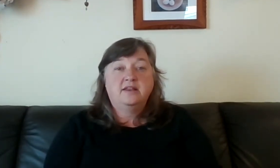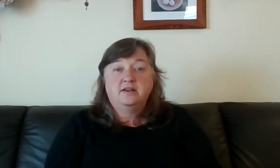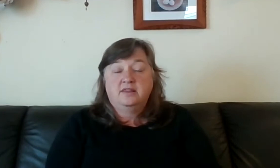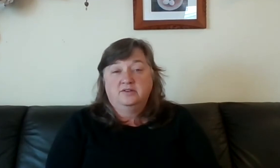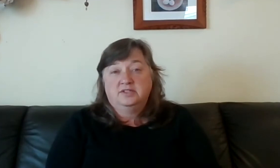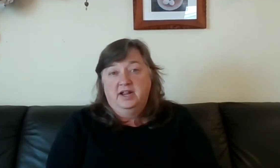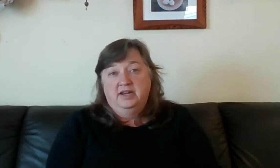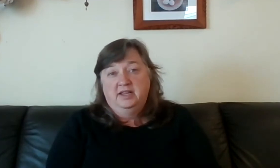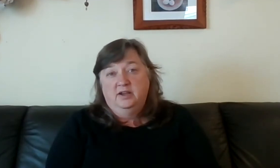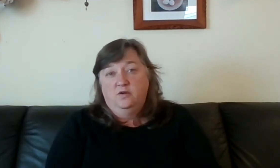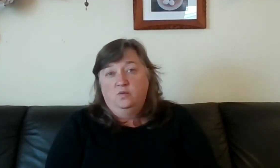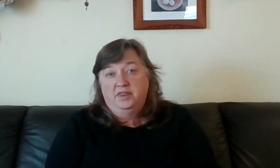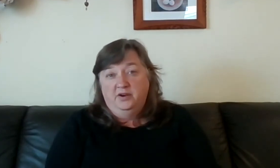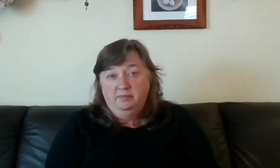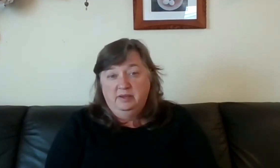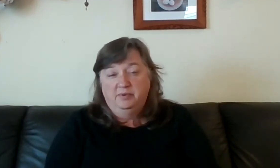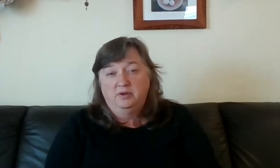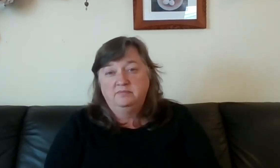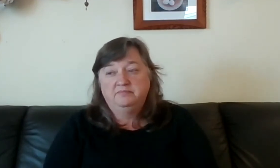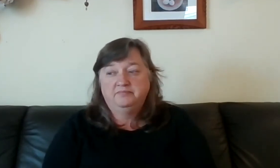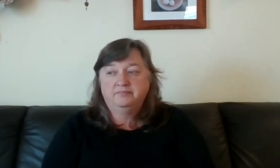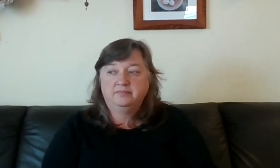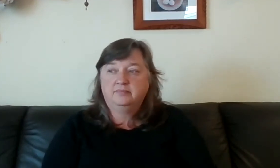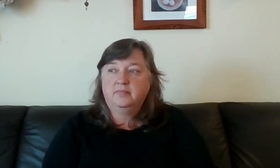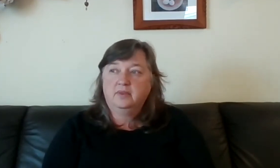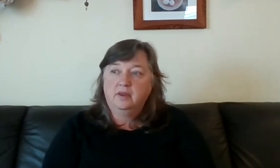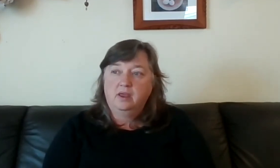Then there's signing with hearing people,